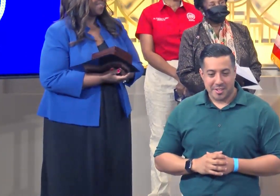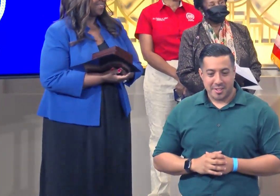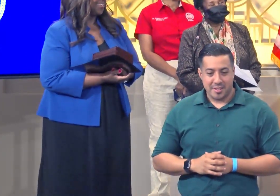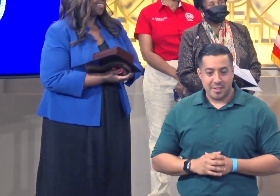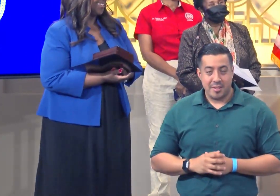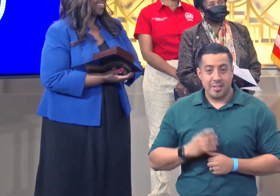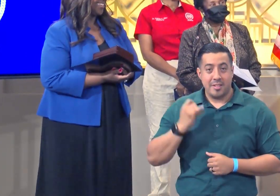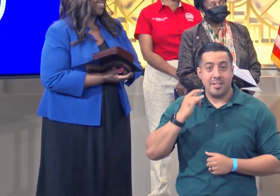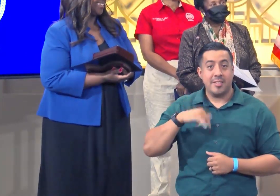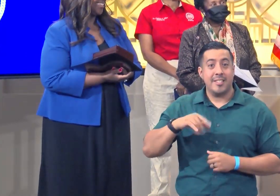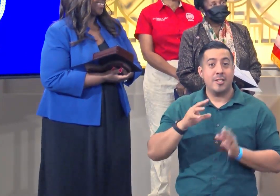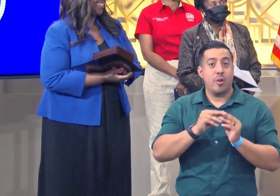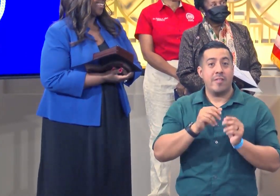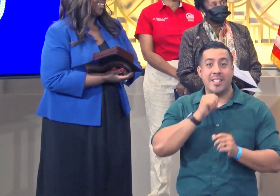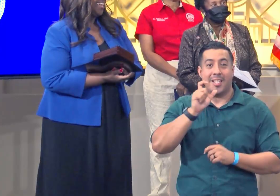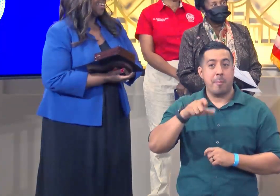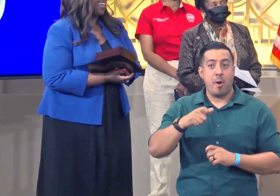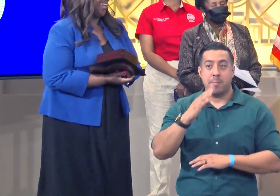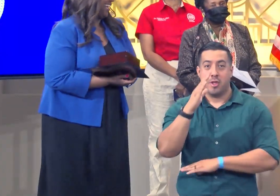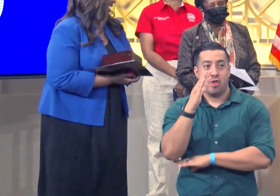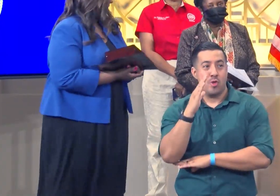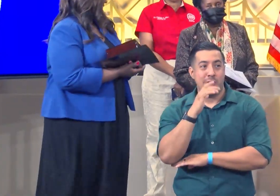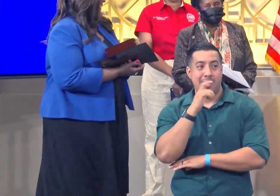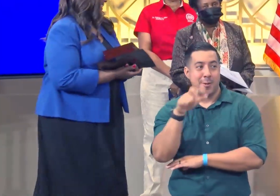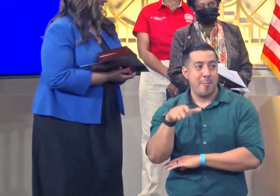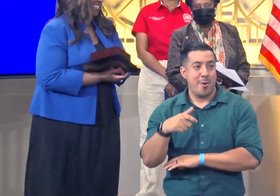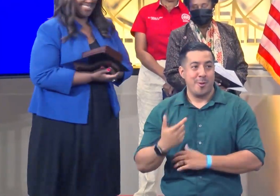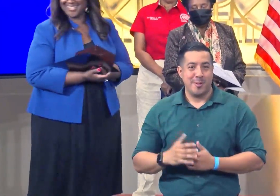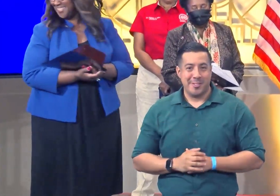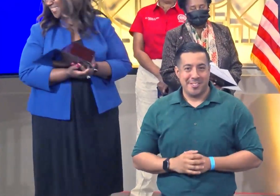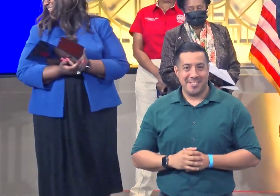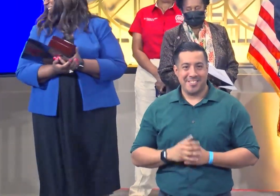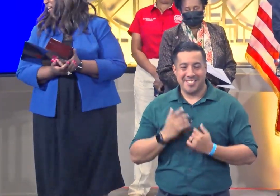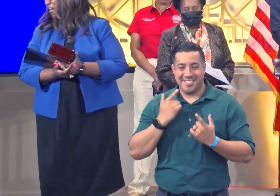This press conference was not supposed to be at noon.